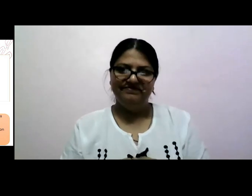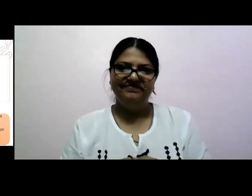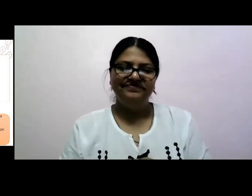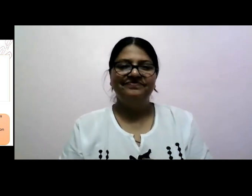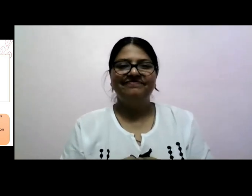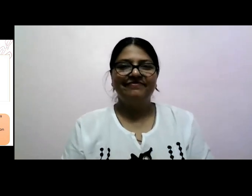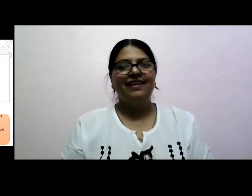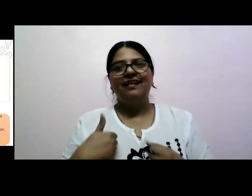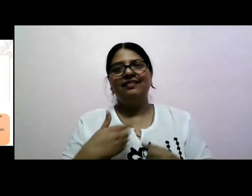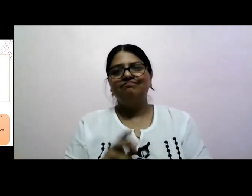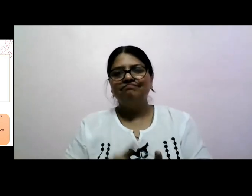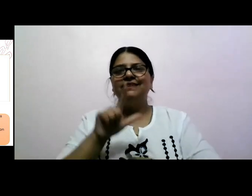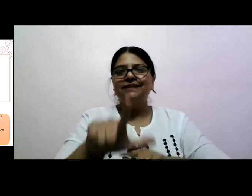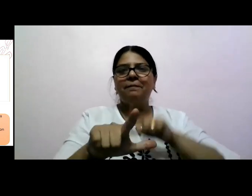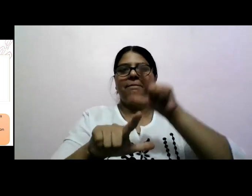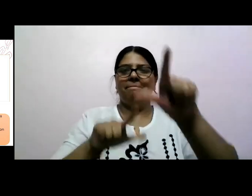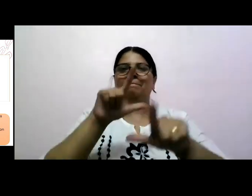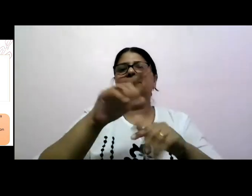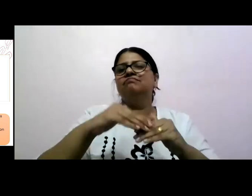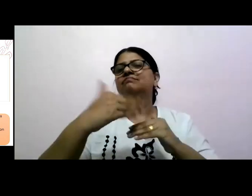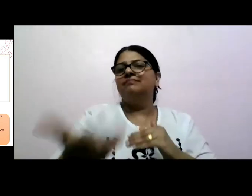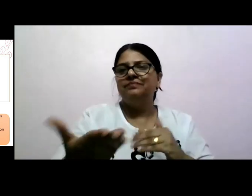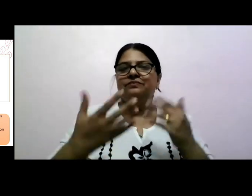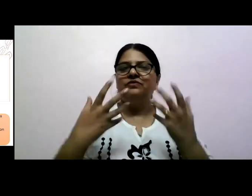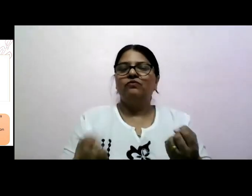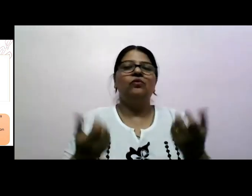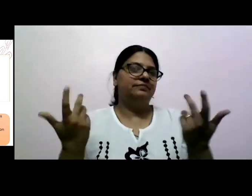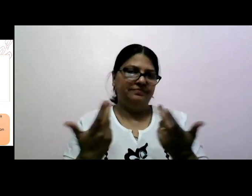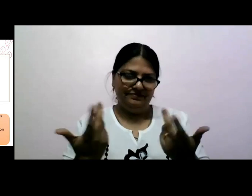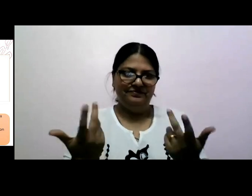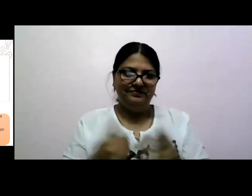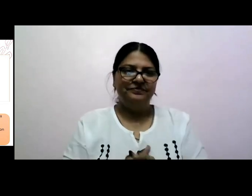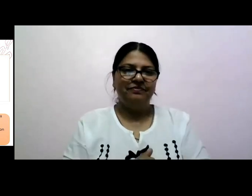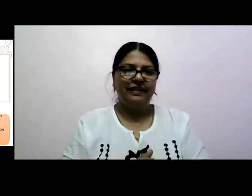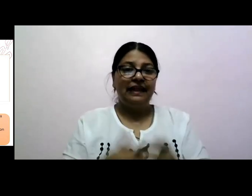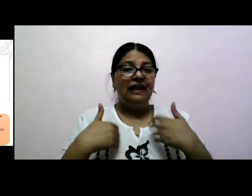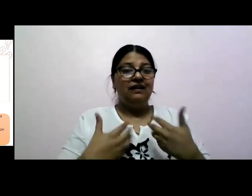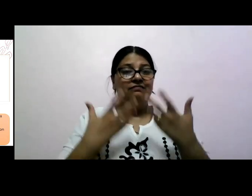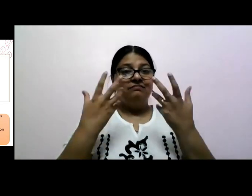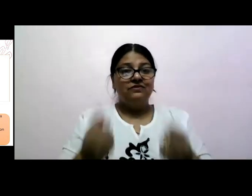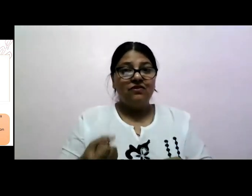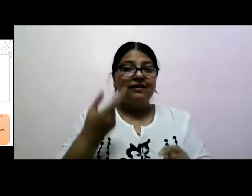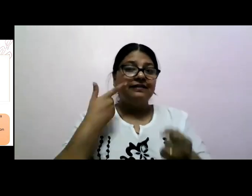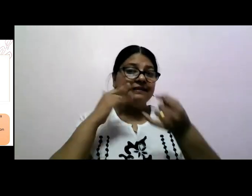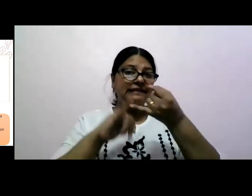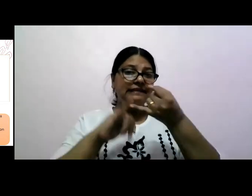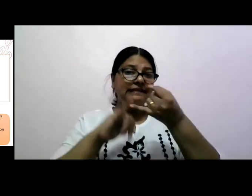want that the vision does get fulfilled. So we are taking steps. So what are our next